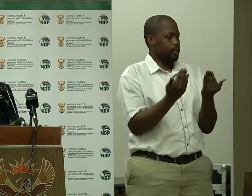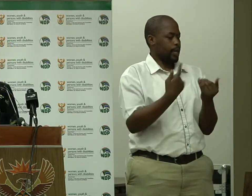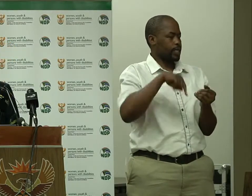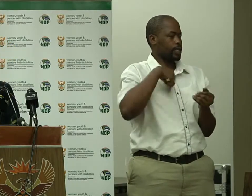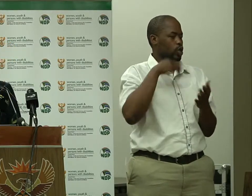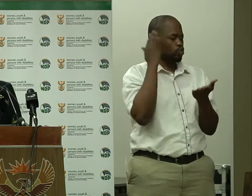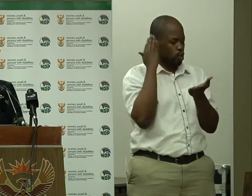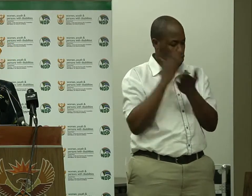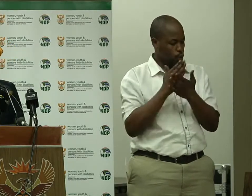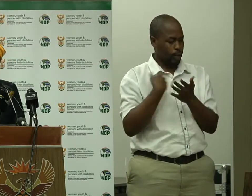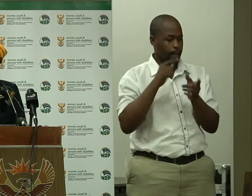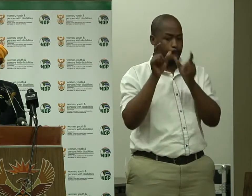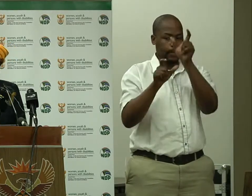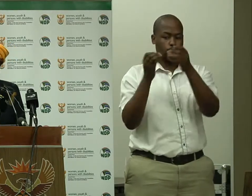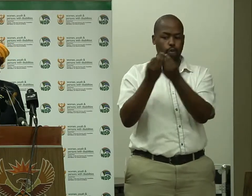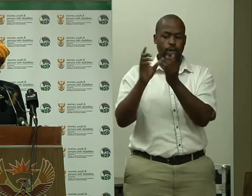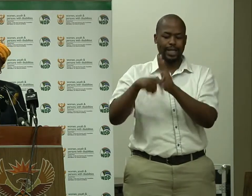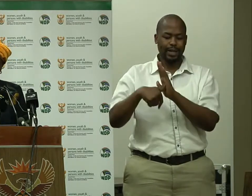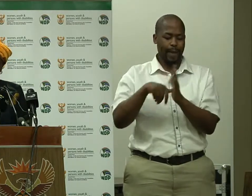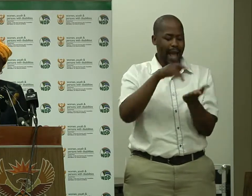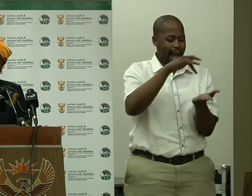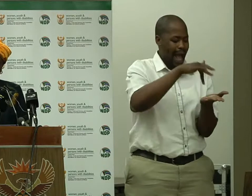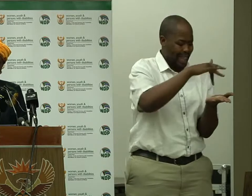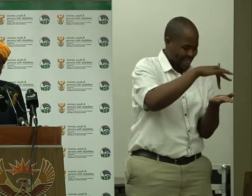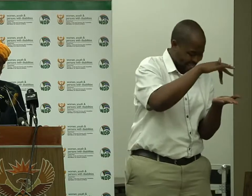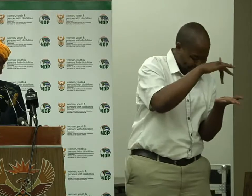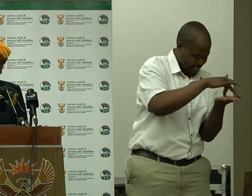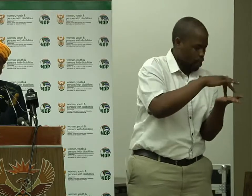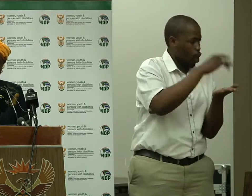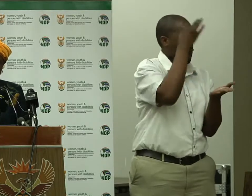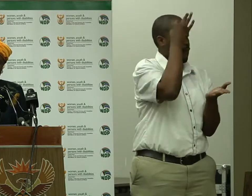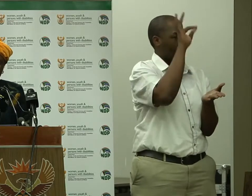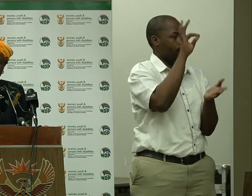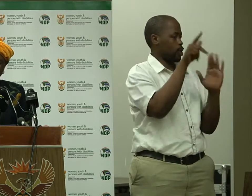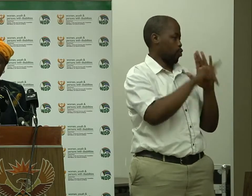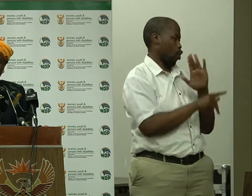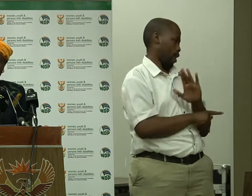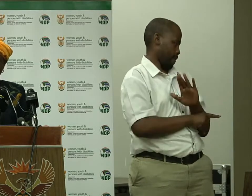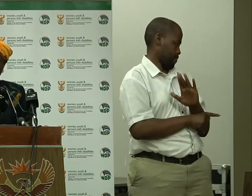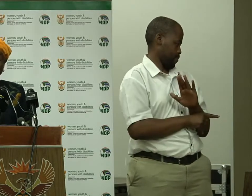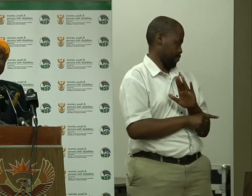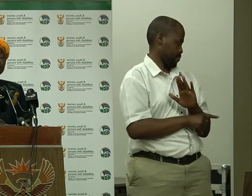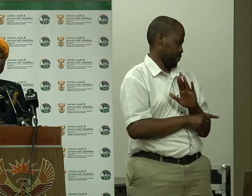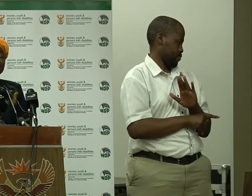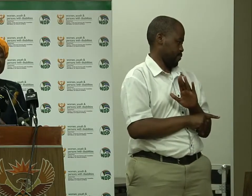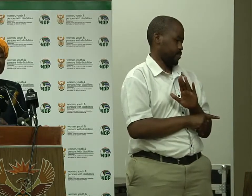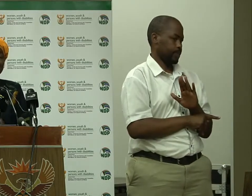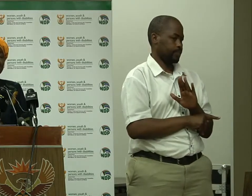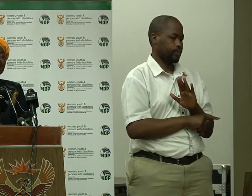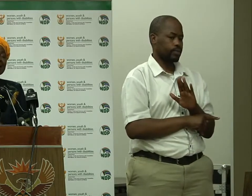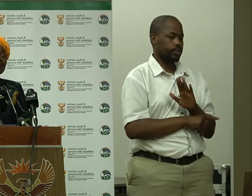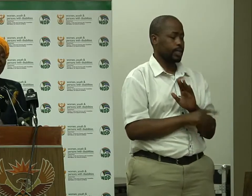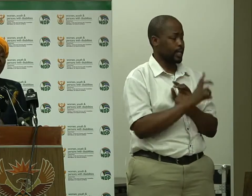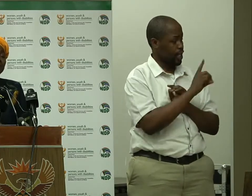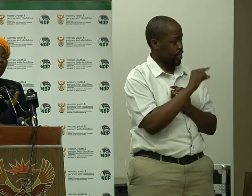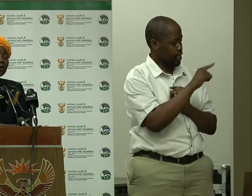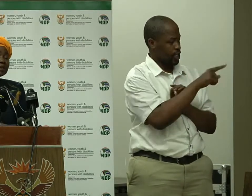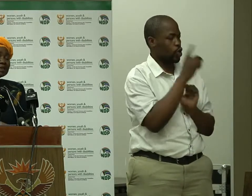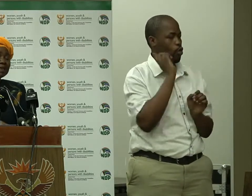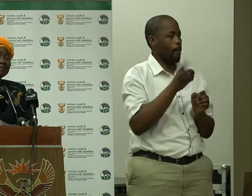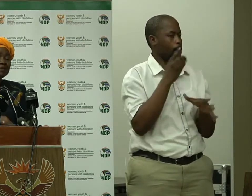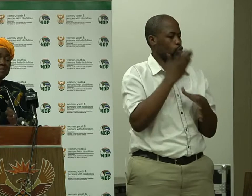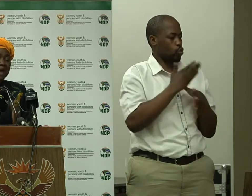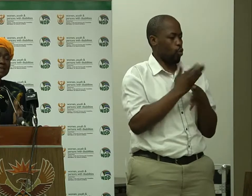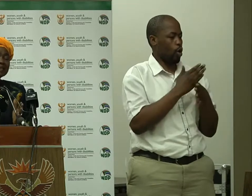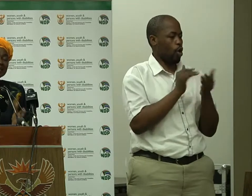with disabilities are at the center of government's program. We have to, DG, go